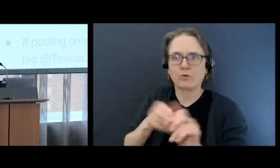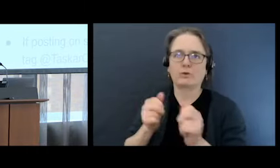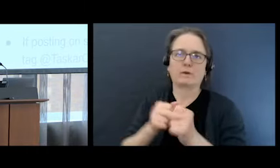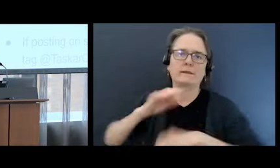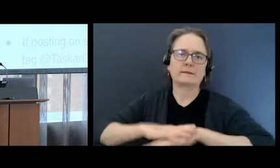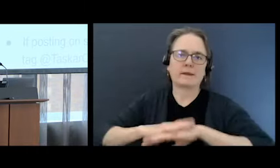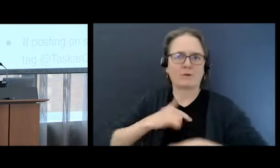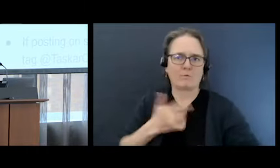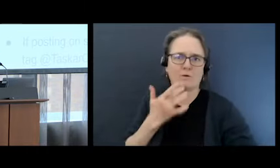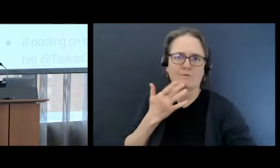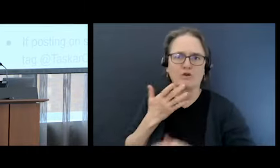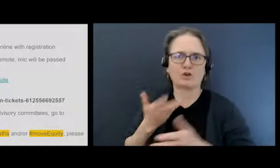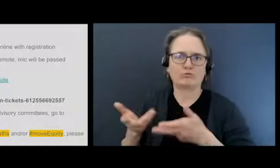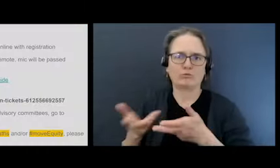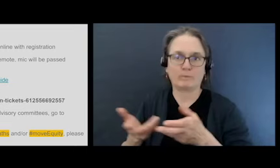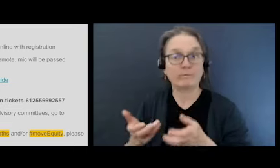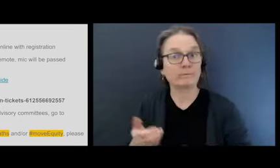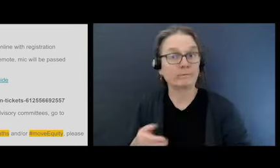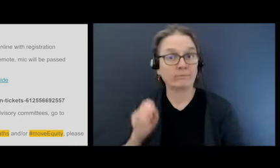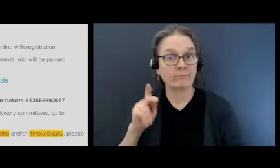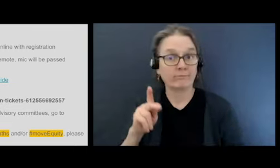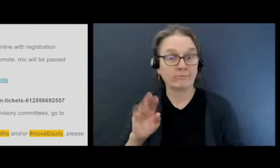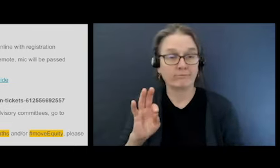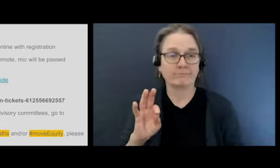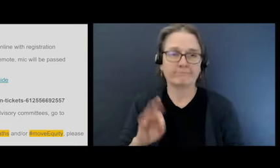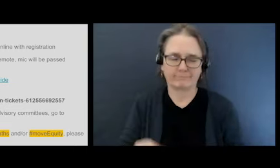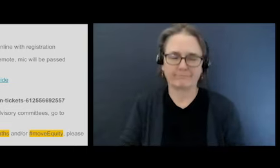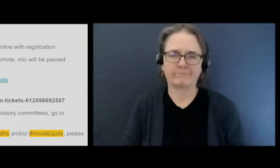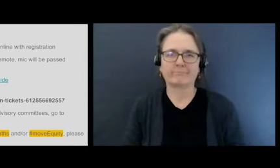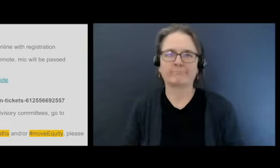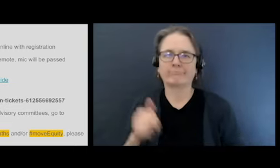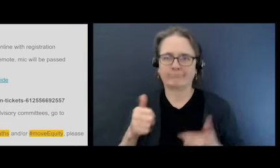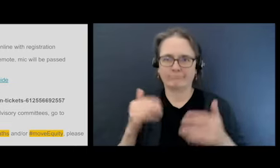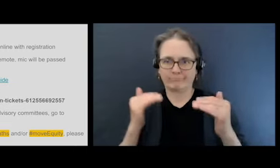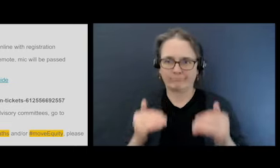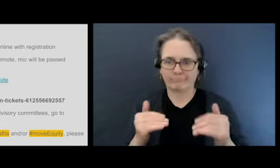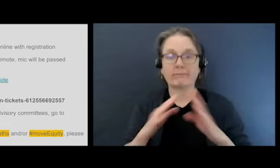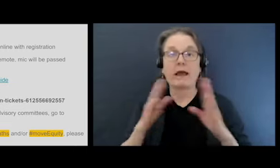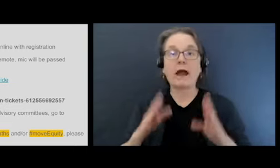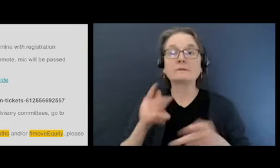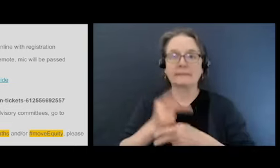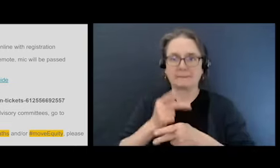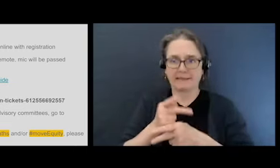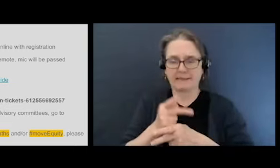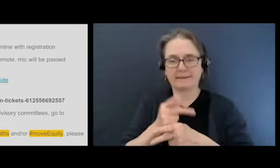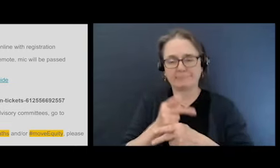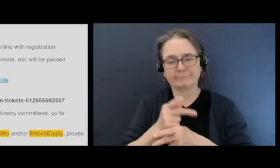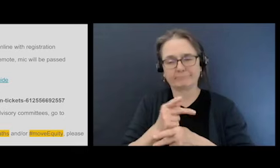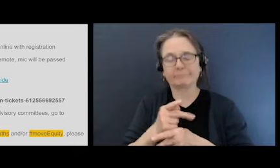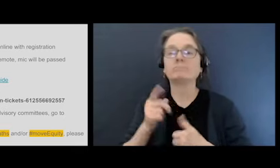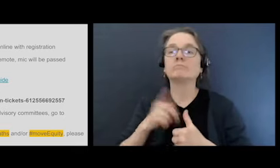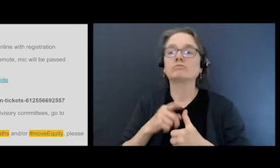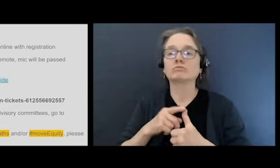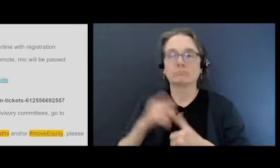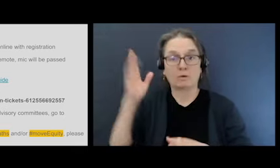So, a little bit of housekeeping for today. Presentations, again, are going to be recorded and hosted online